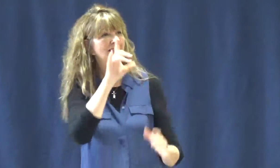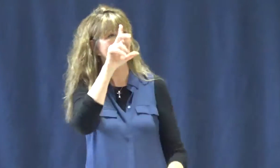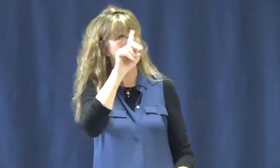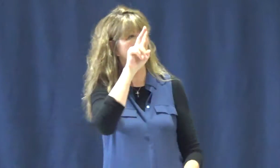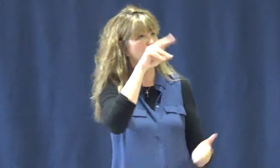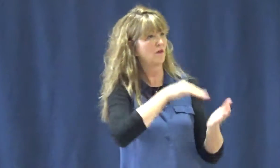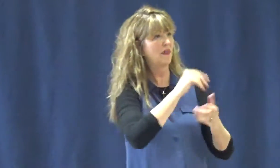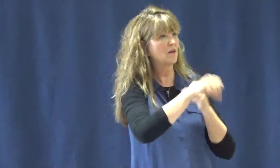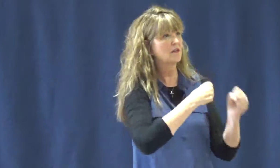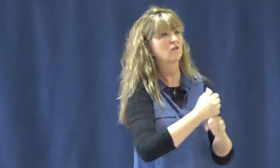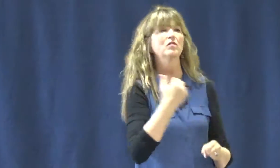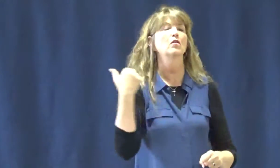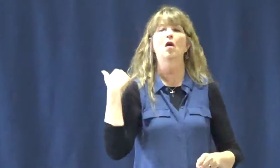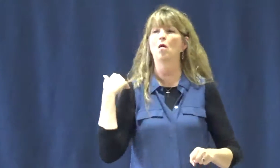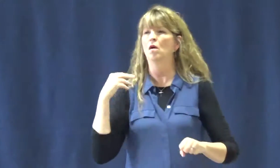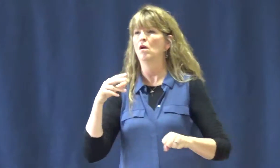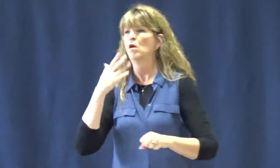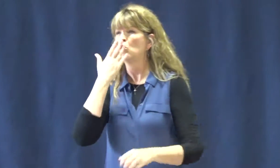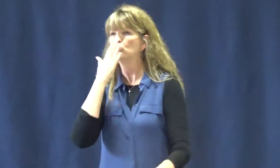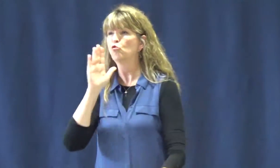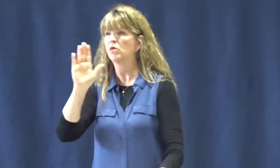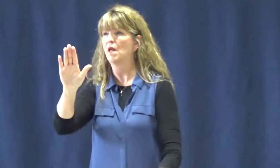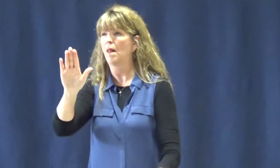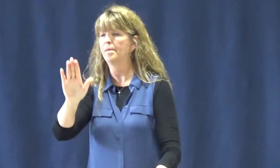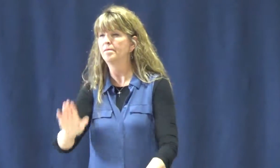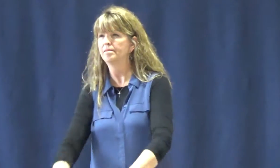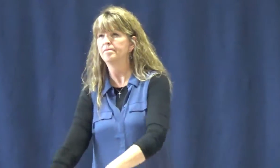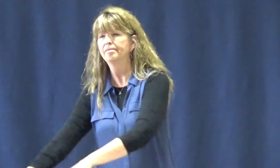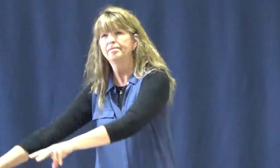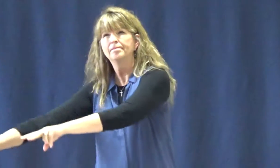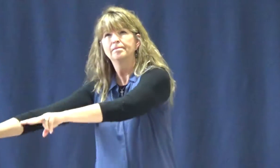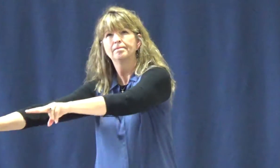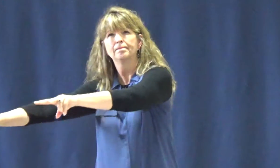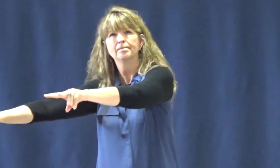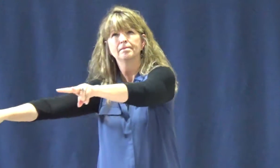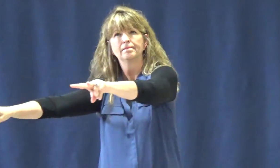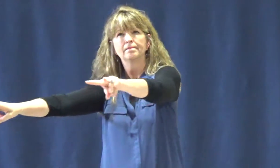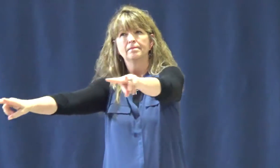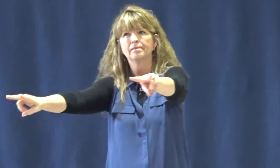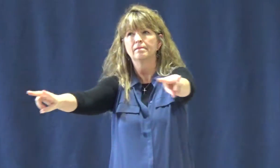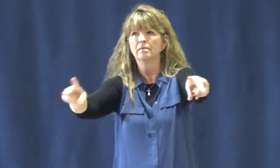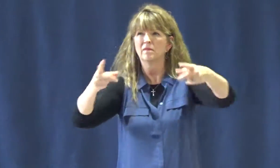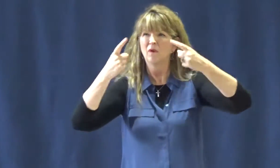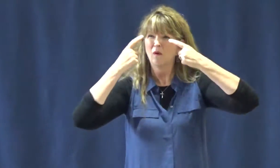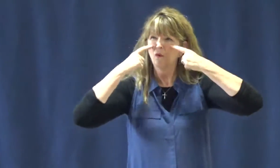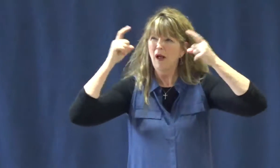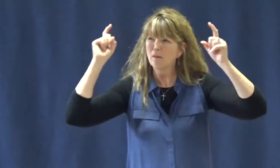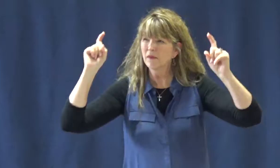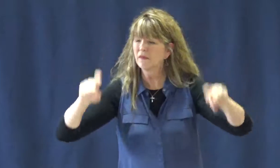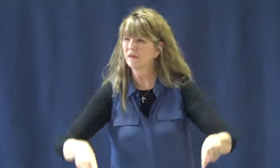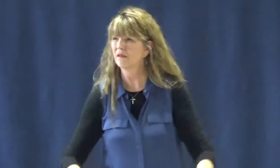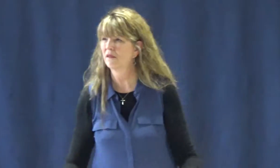in the Bible, 2,000 years ago in Jerusalem. He looked out and he